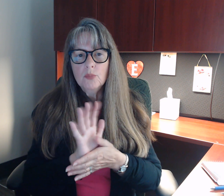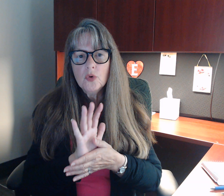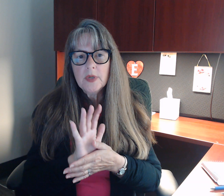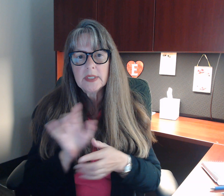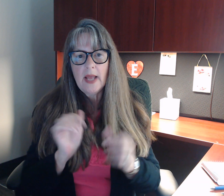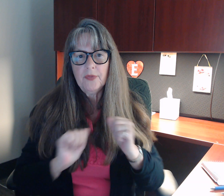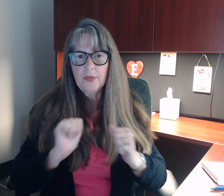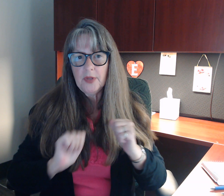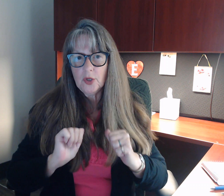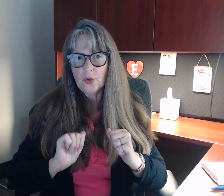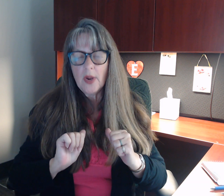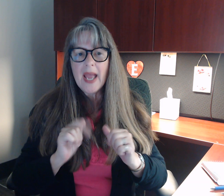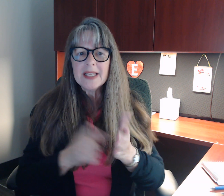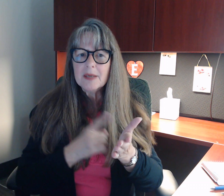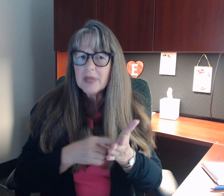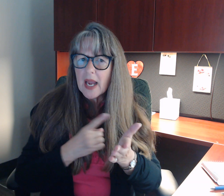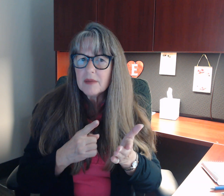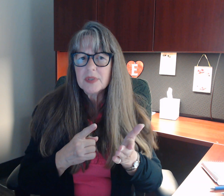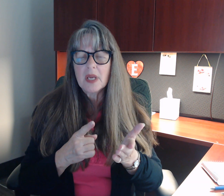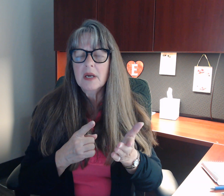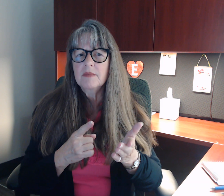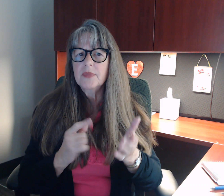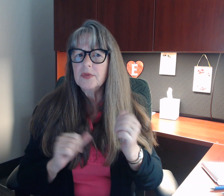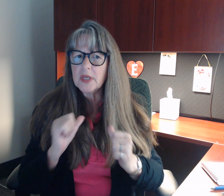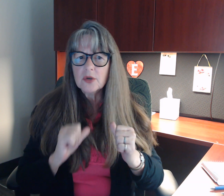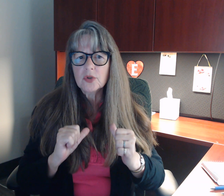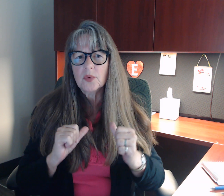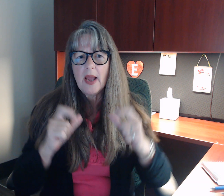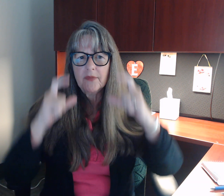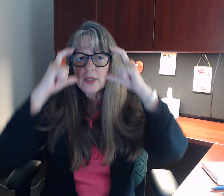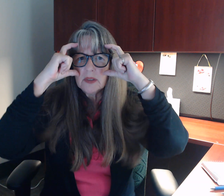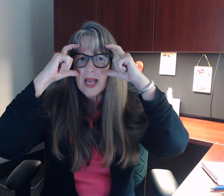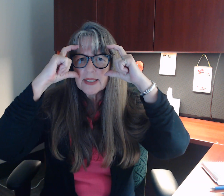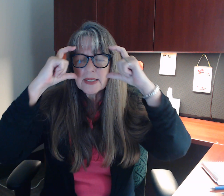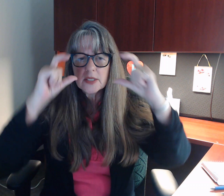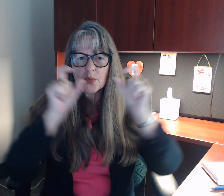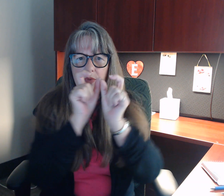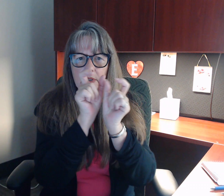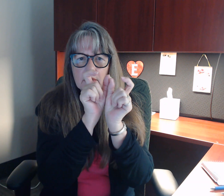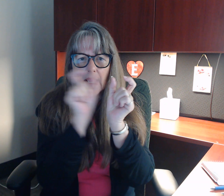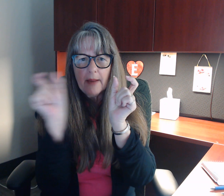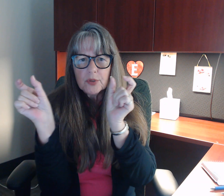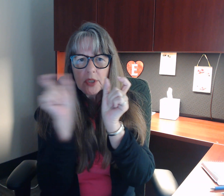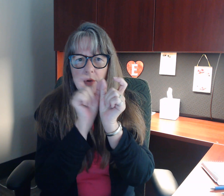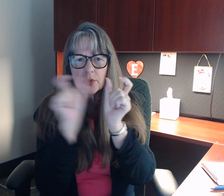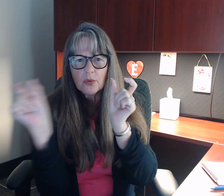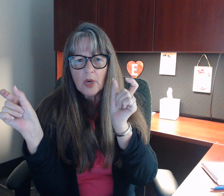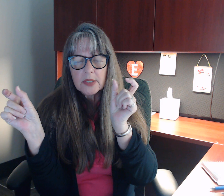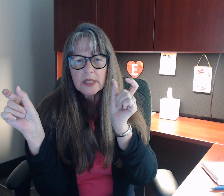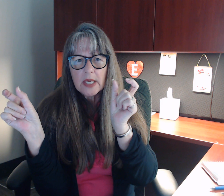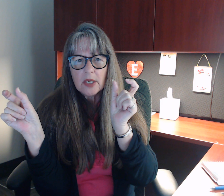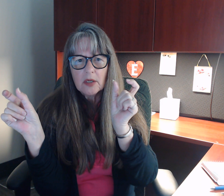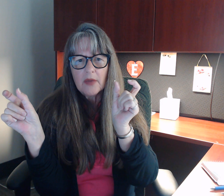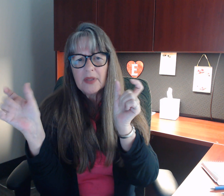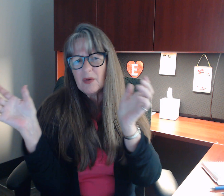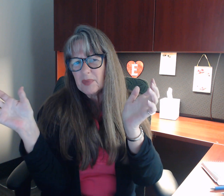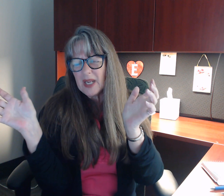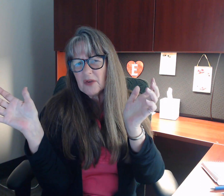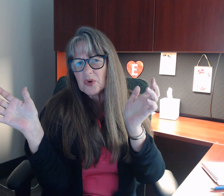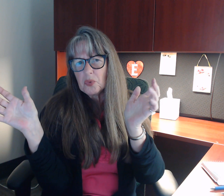movies at the theater. And sometimes the theaters will have the glasses where the caption goes across there. I think that would be kind of annoying.